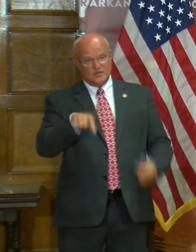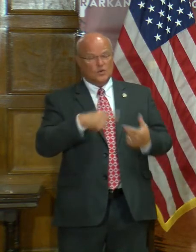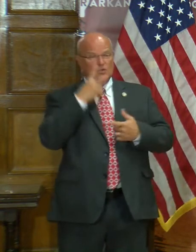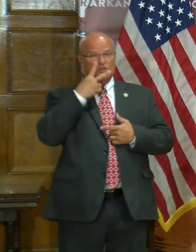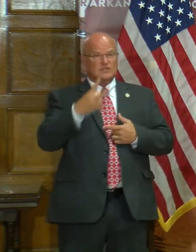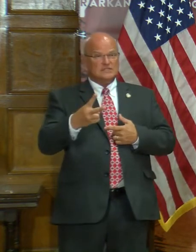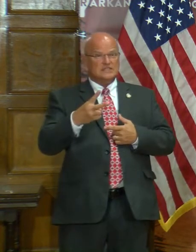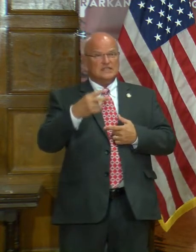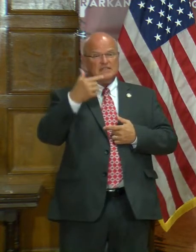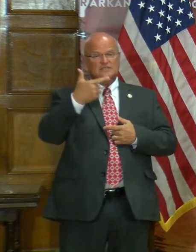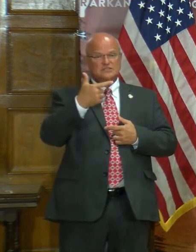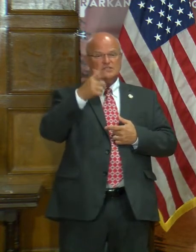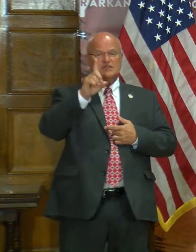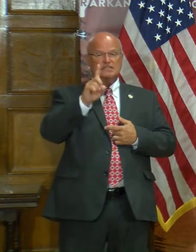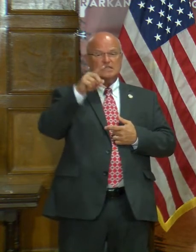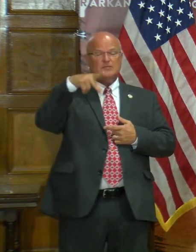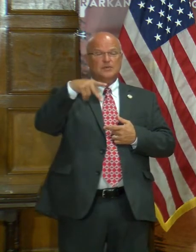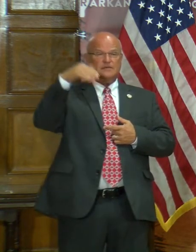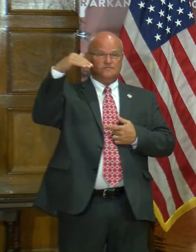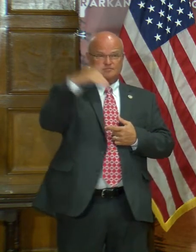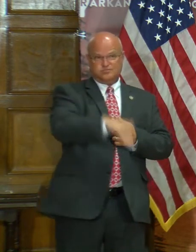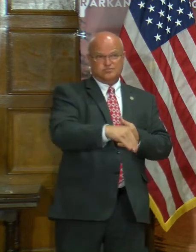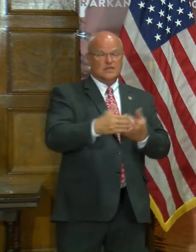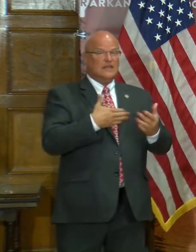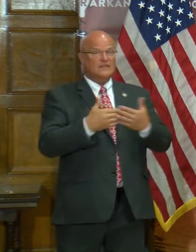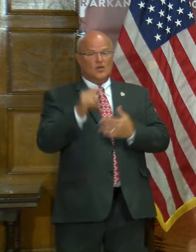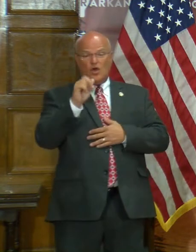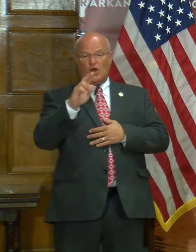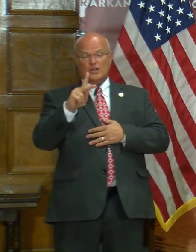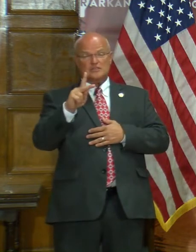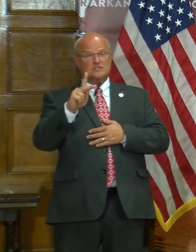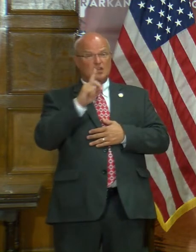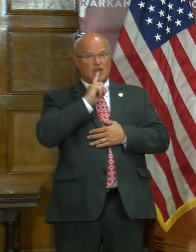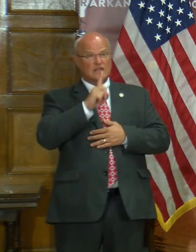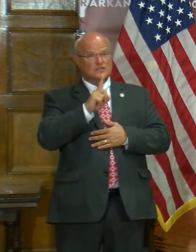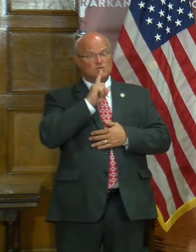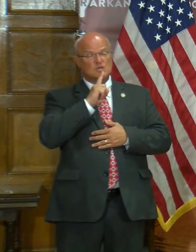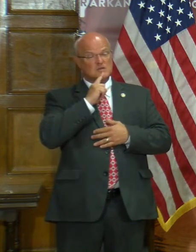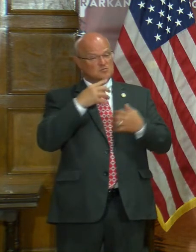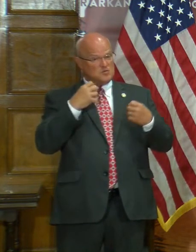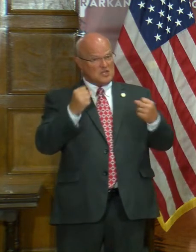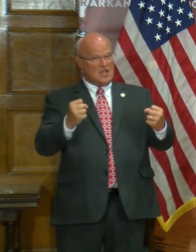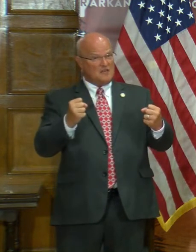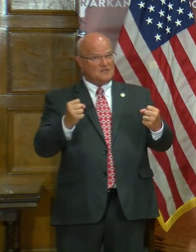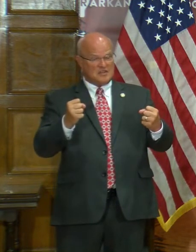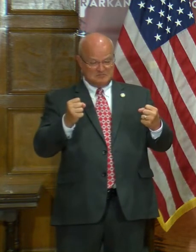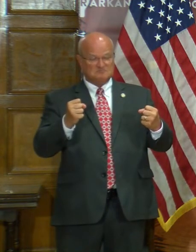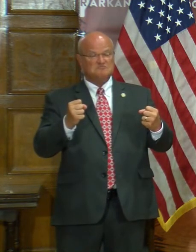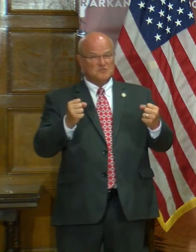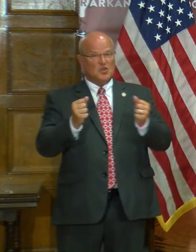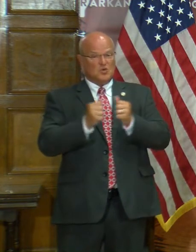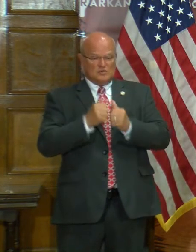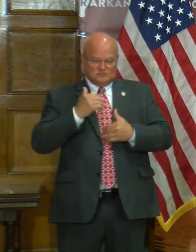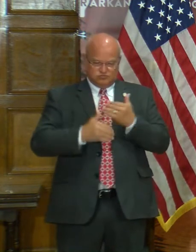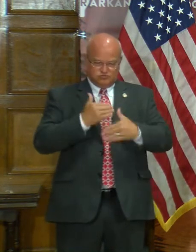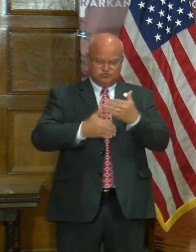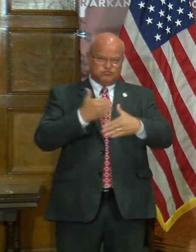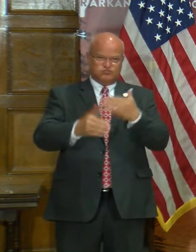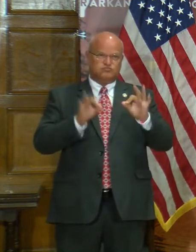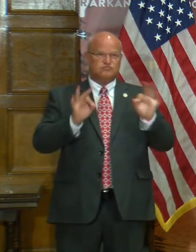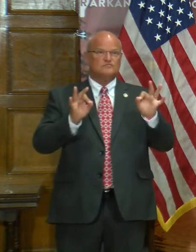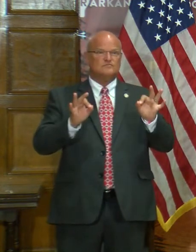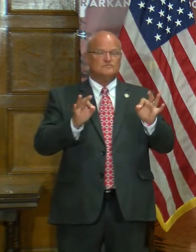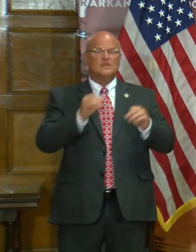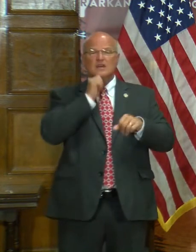the drop in the GDP, even though Arkansas is really recovering with rapid speed,